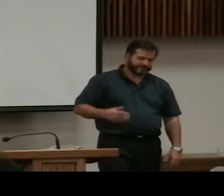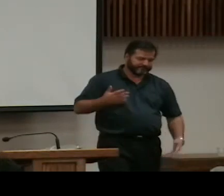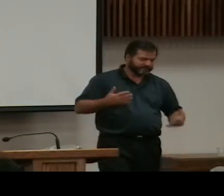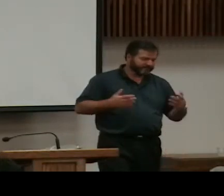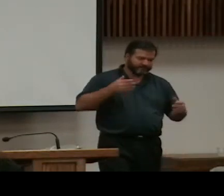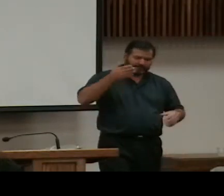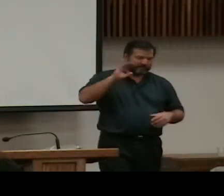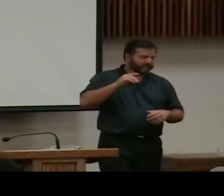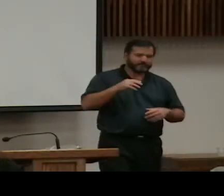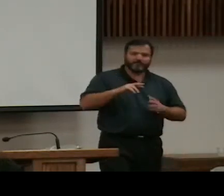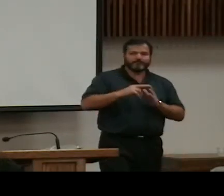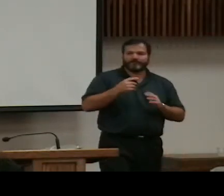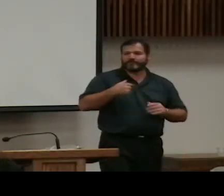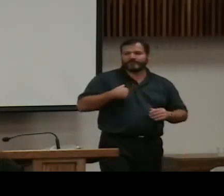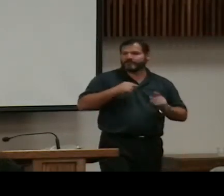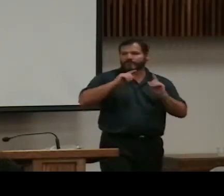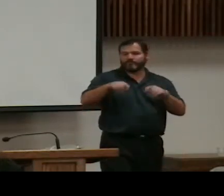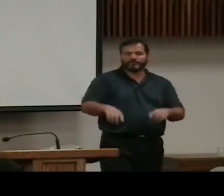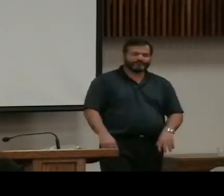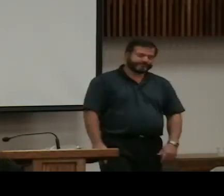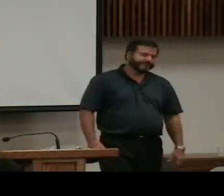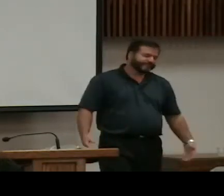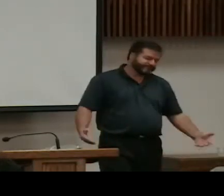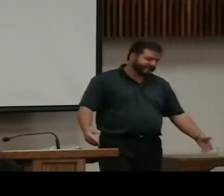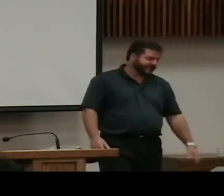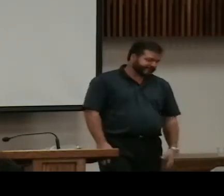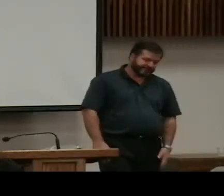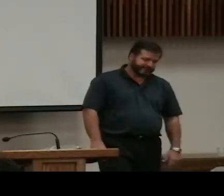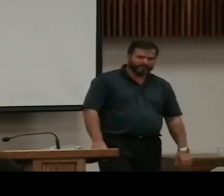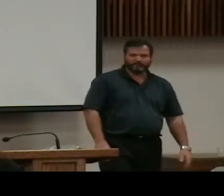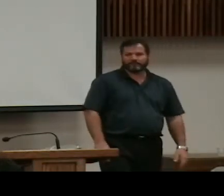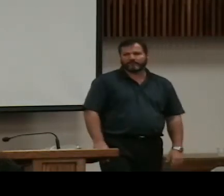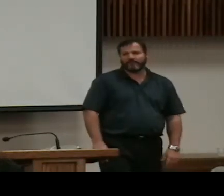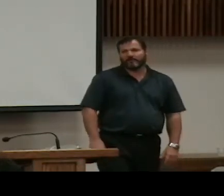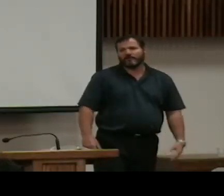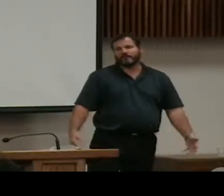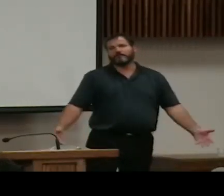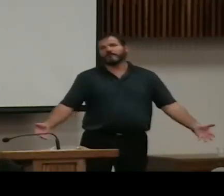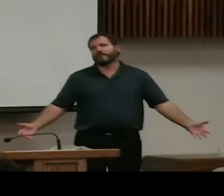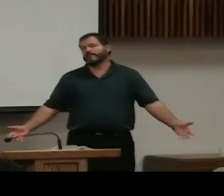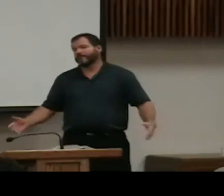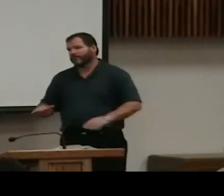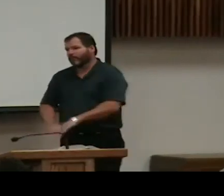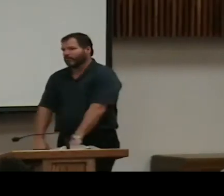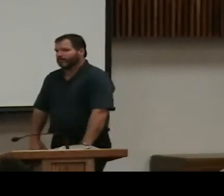but I couldn't. Maybe God doesn't want me to go. It looks like that's it. I don't know.